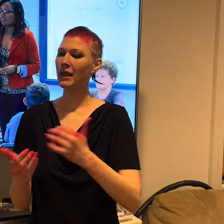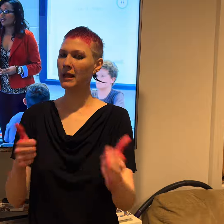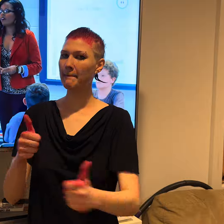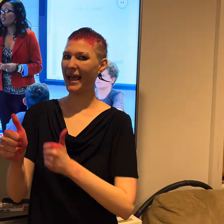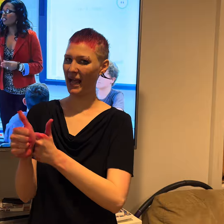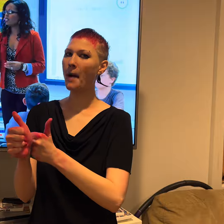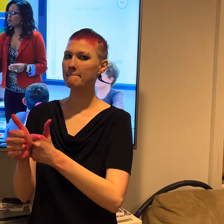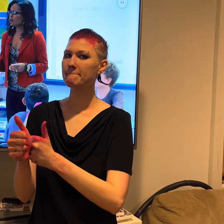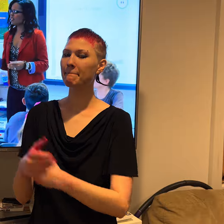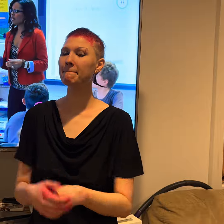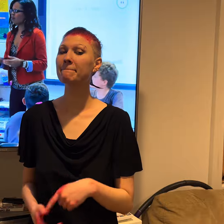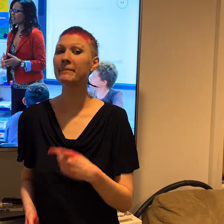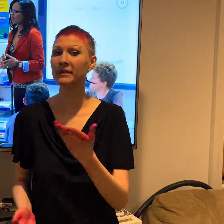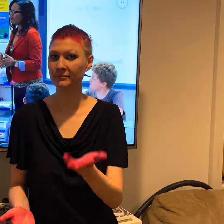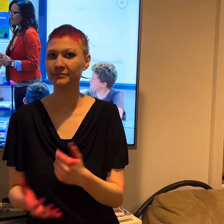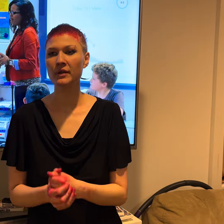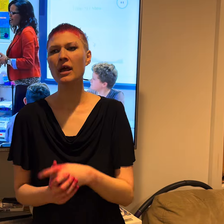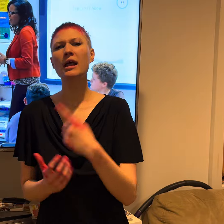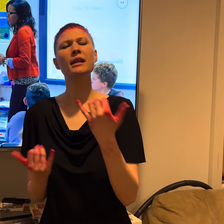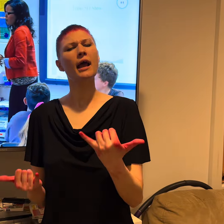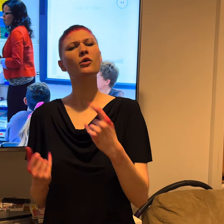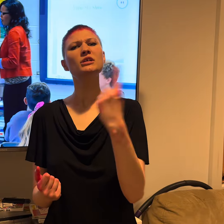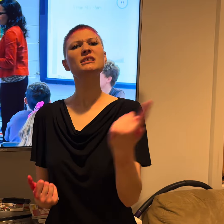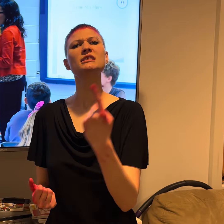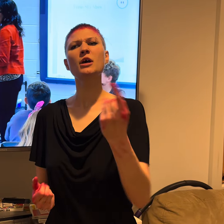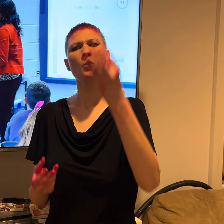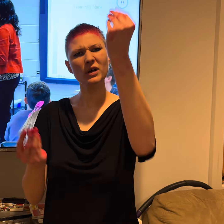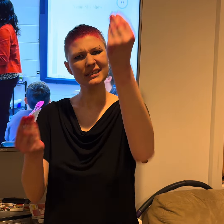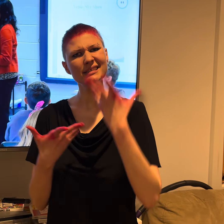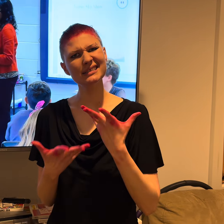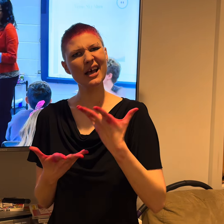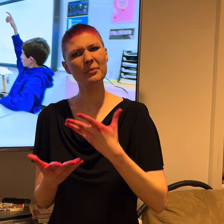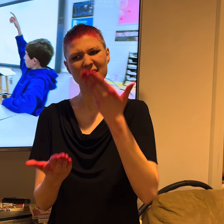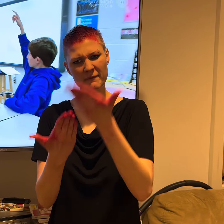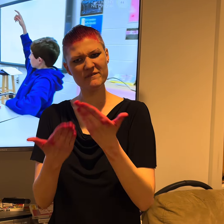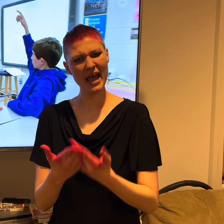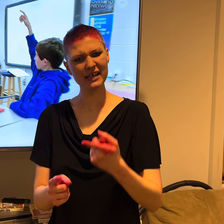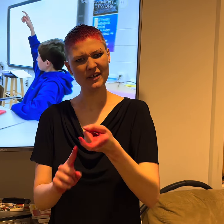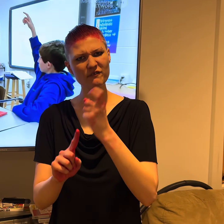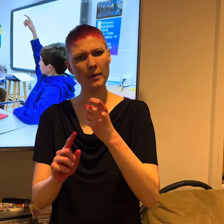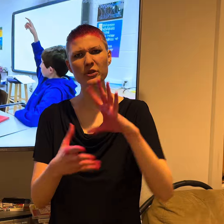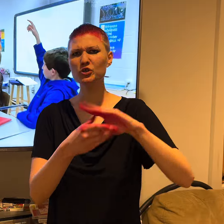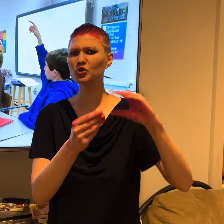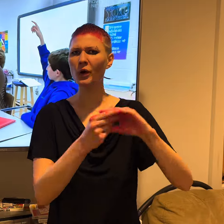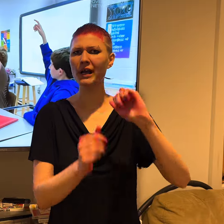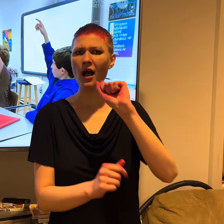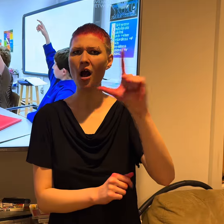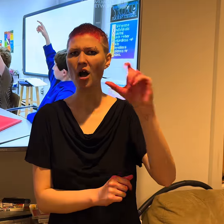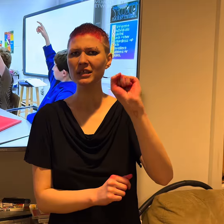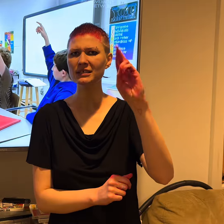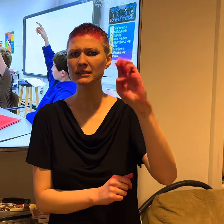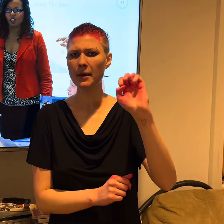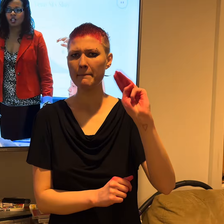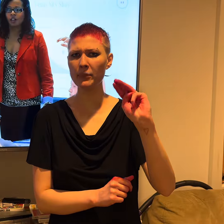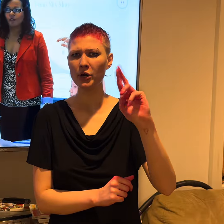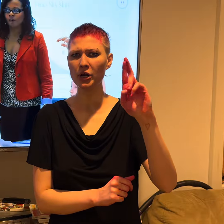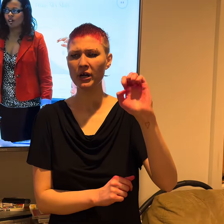Now, someone tell me some facts from All Summer in a Day. What are some facts that you remember from